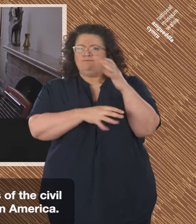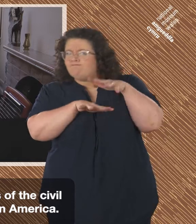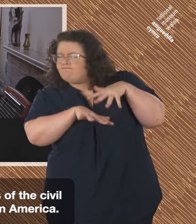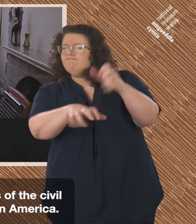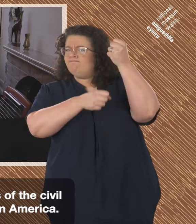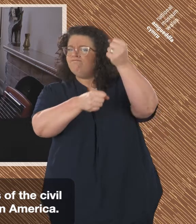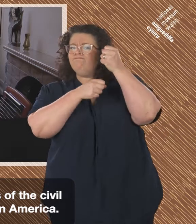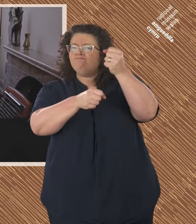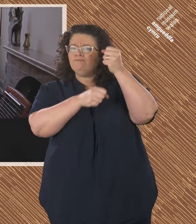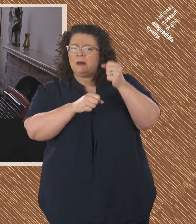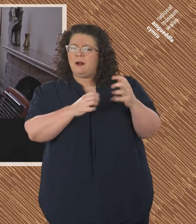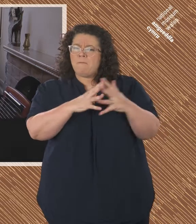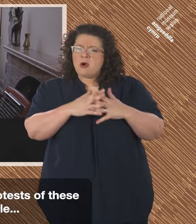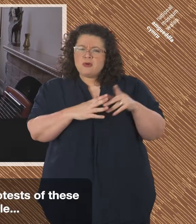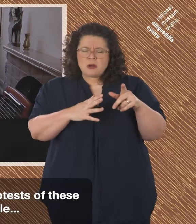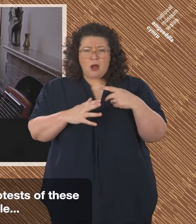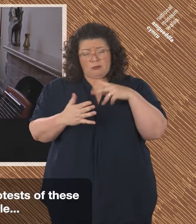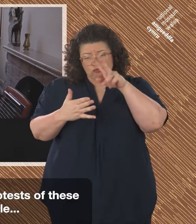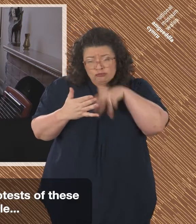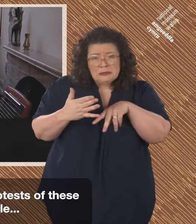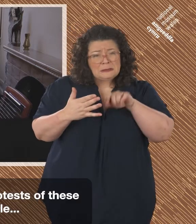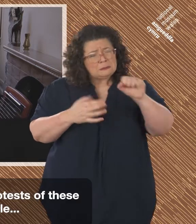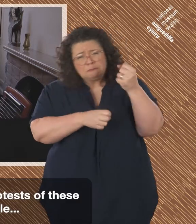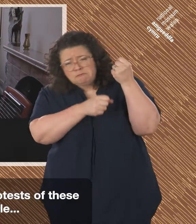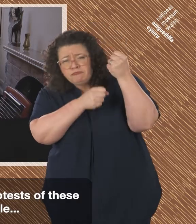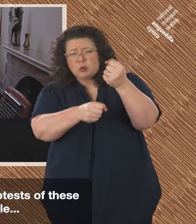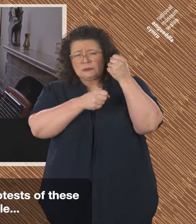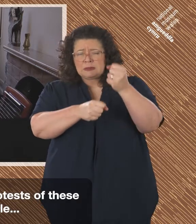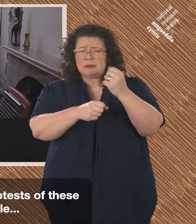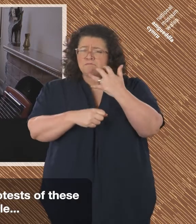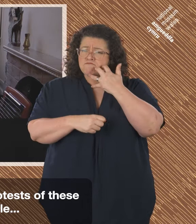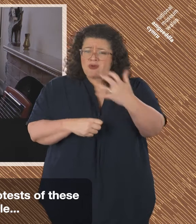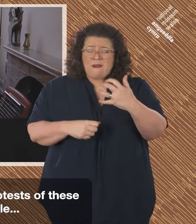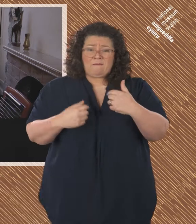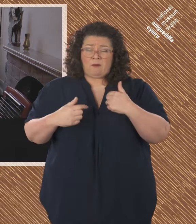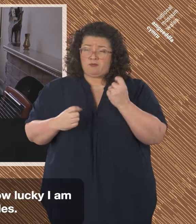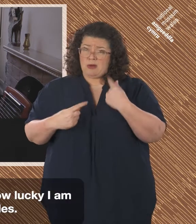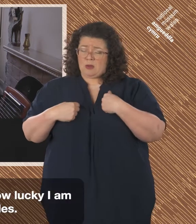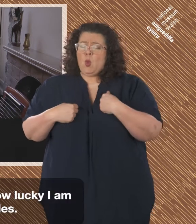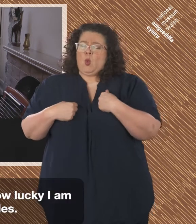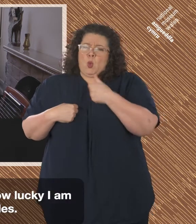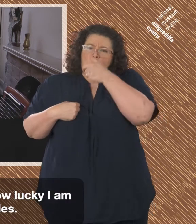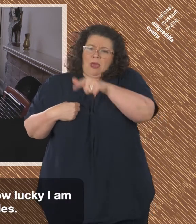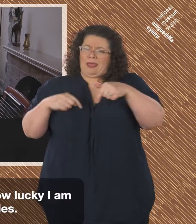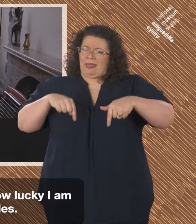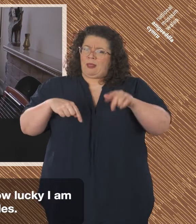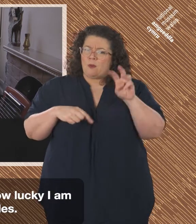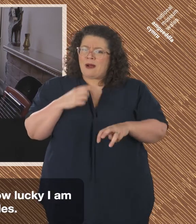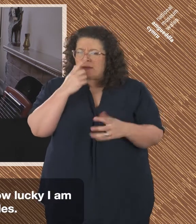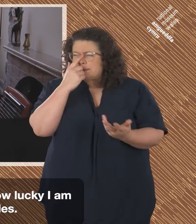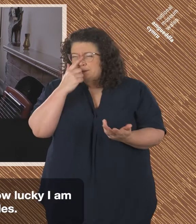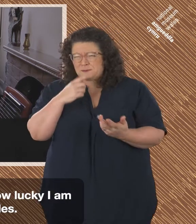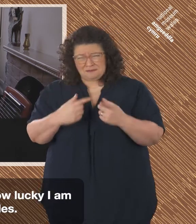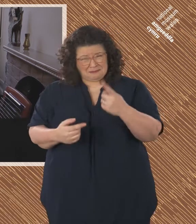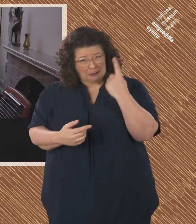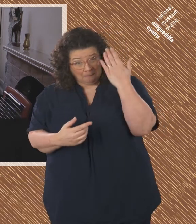movement in America. Reading about the protest of these brave people made me realise how lucky I am